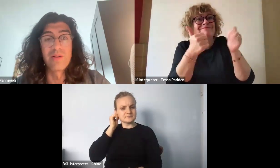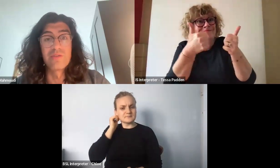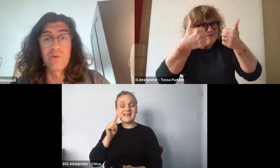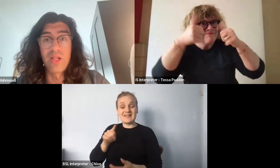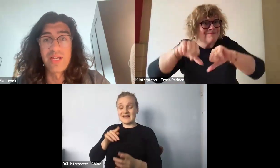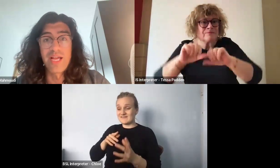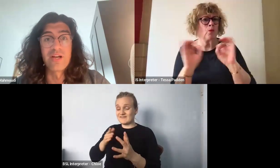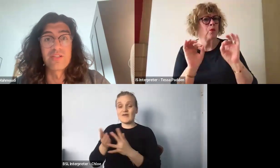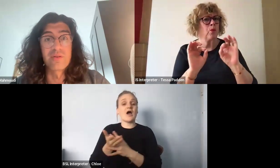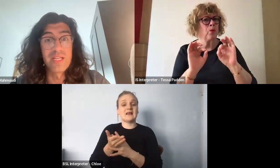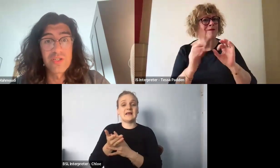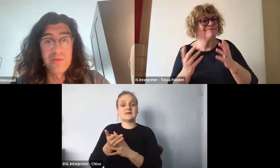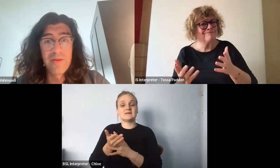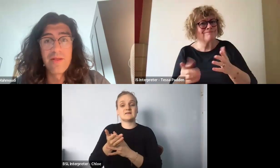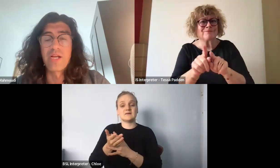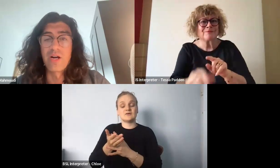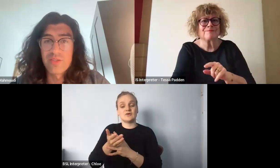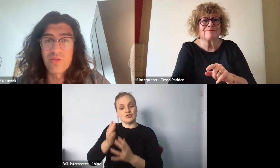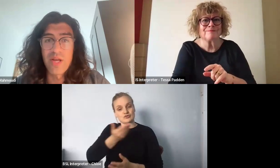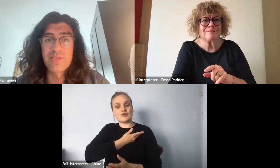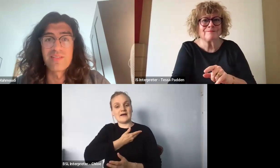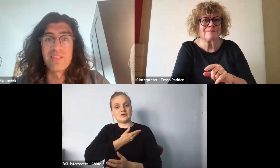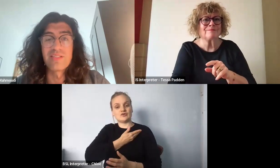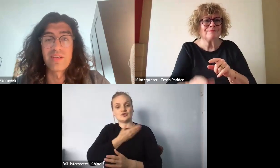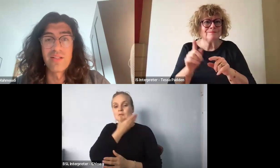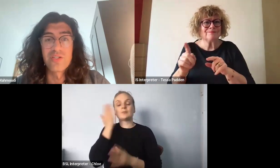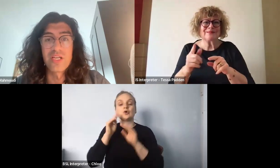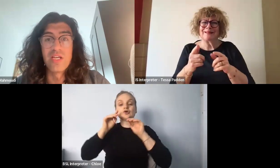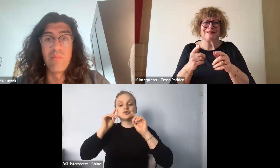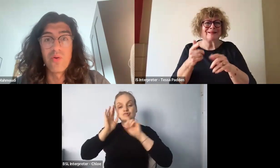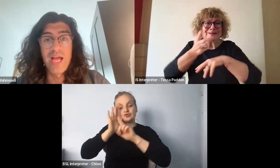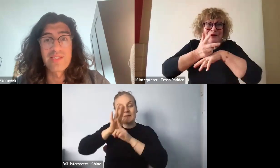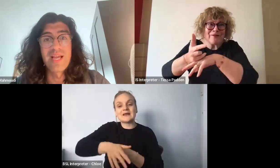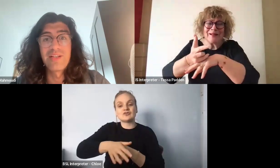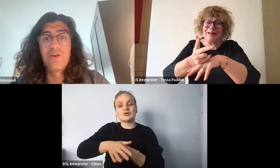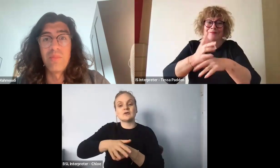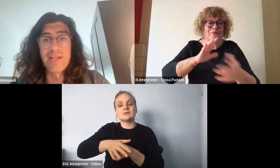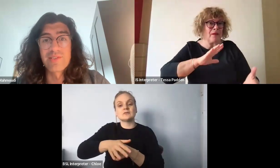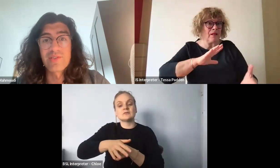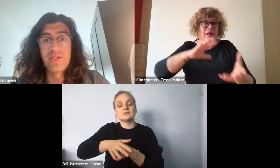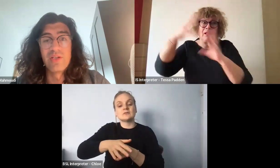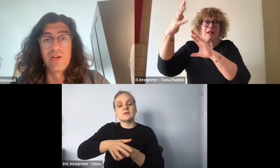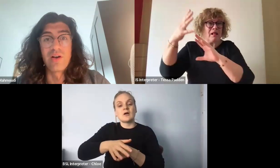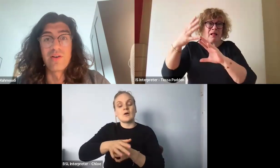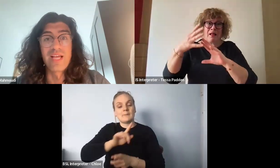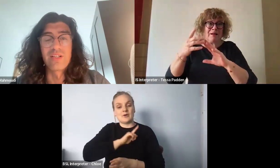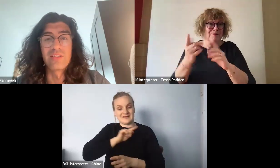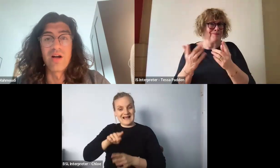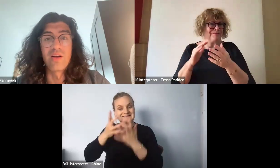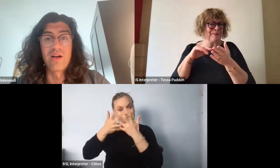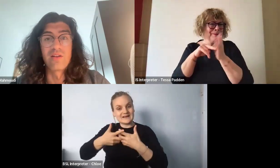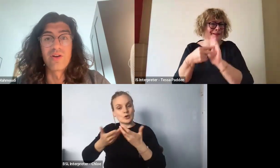right to equality and non-discrimination because of the ways that the technology both has technical biases